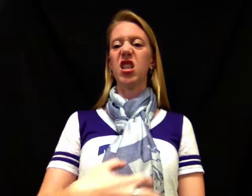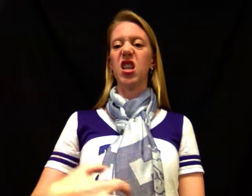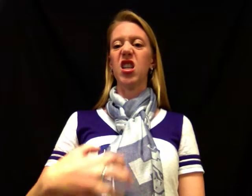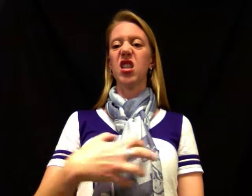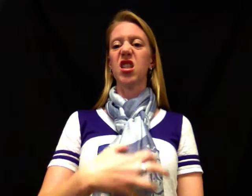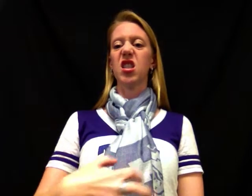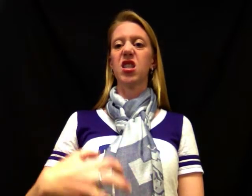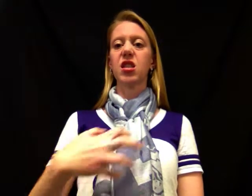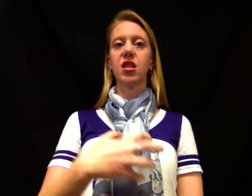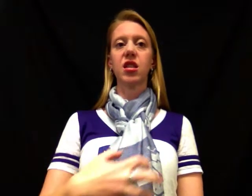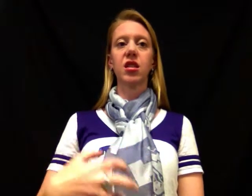Nauseated.